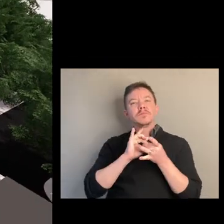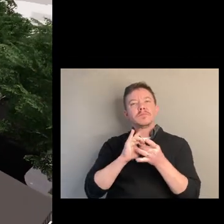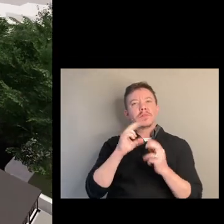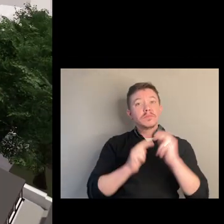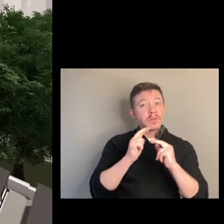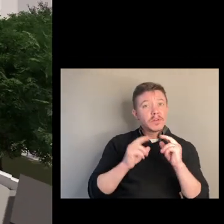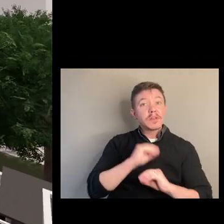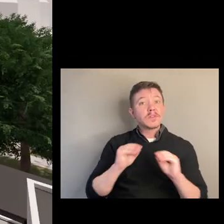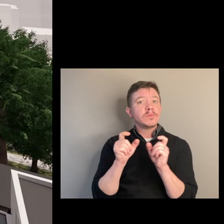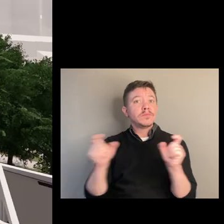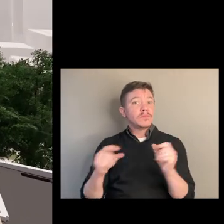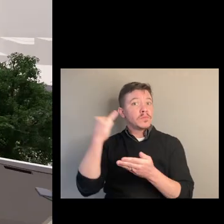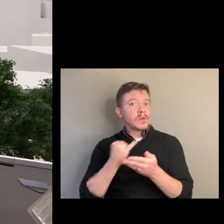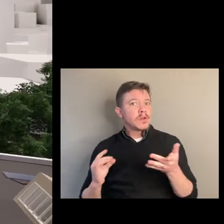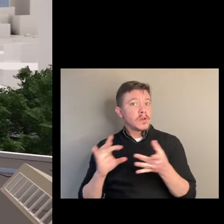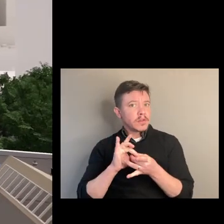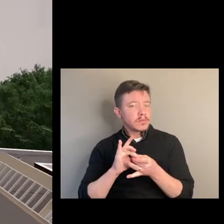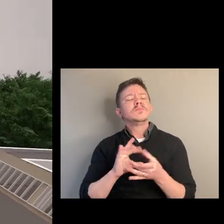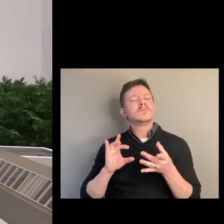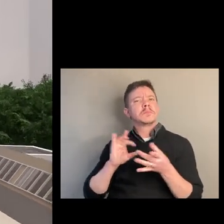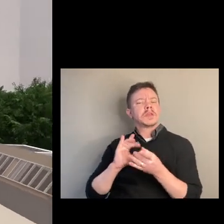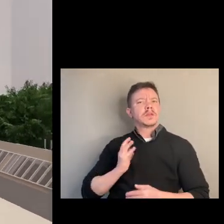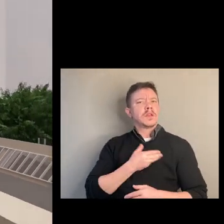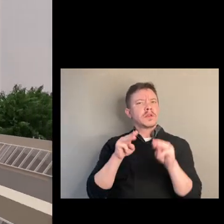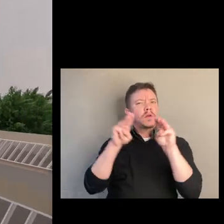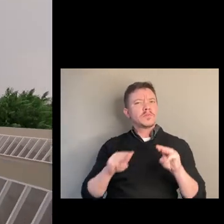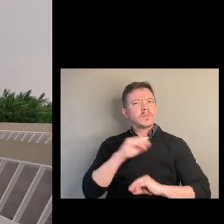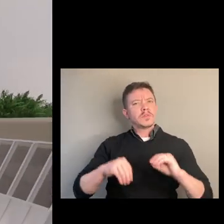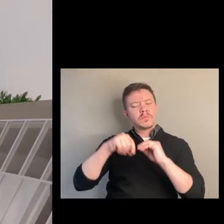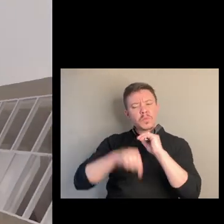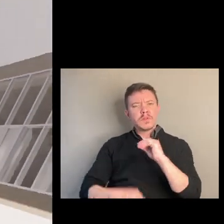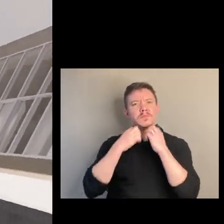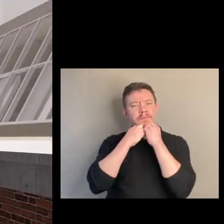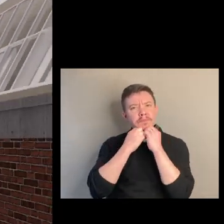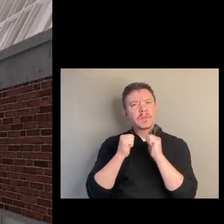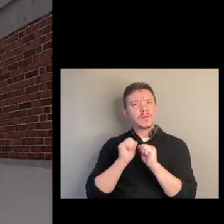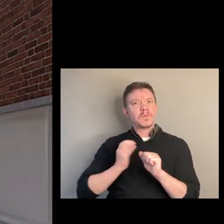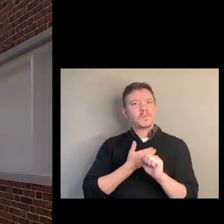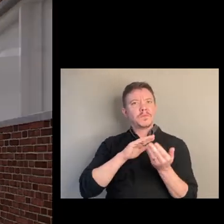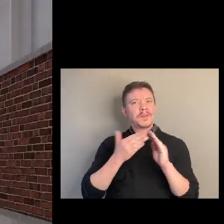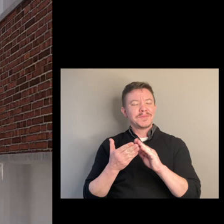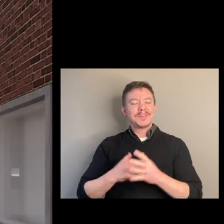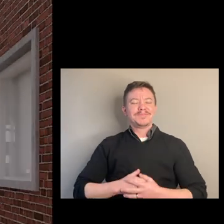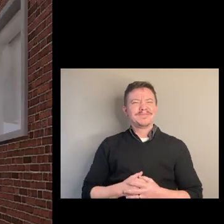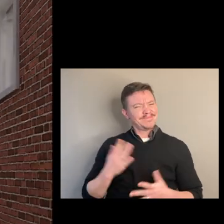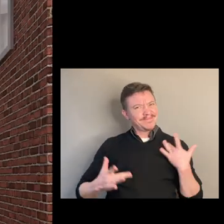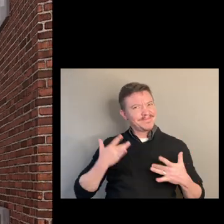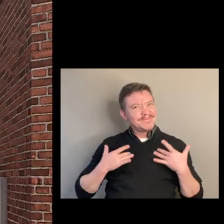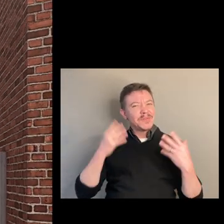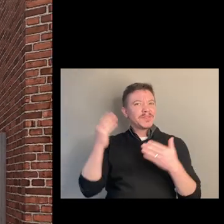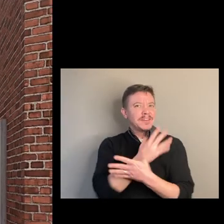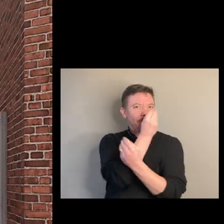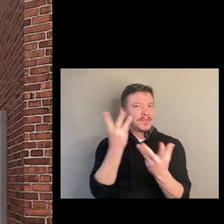our buildings, connect even more people with art, and connect our museum more deeply with our community. I'm so pleased to share this